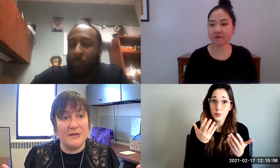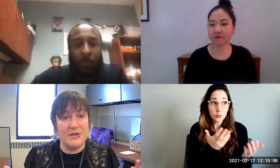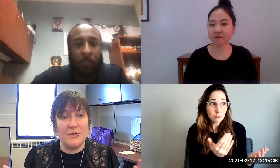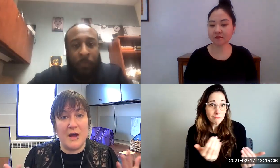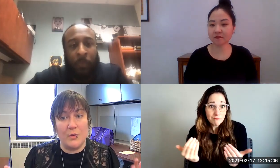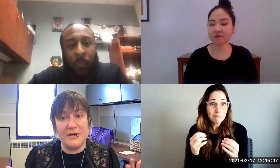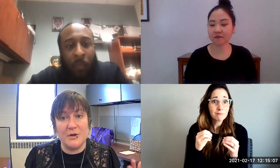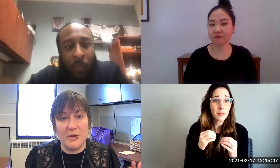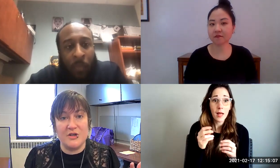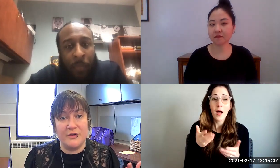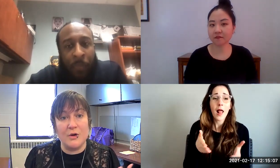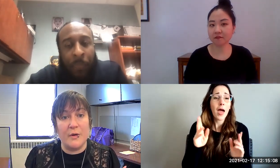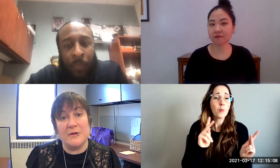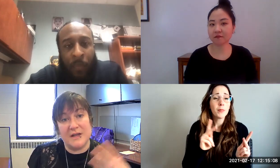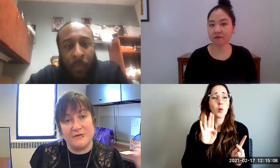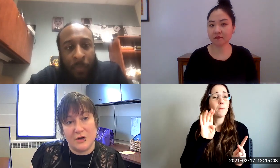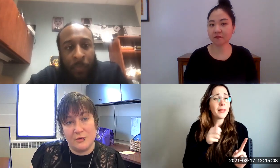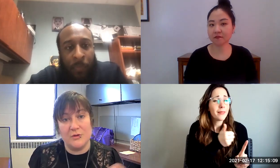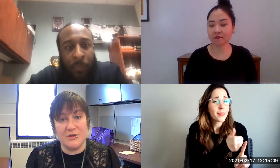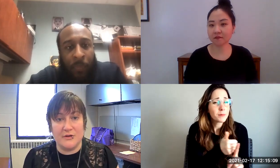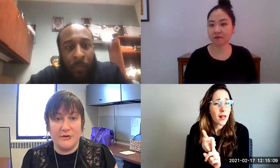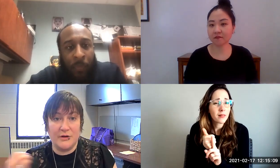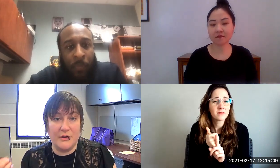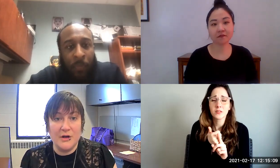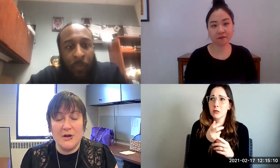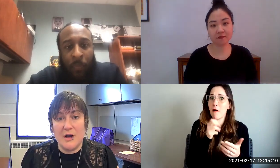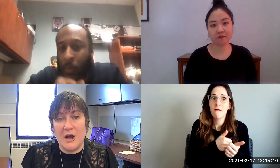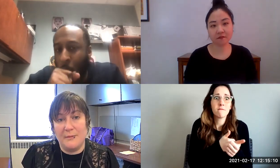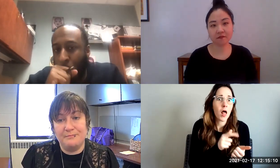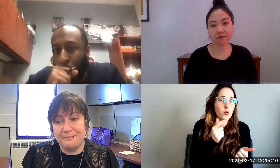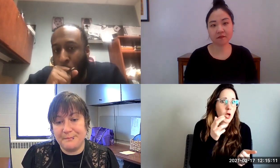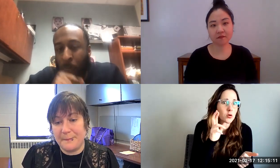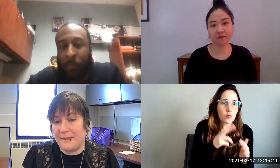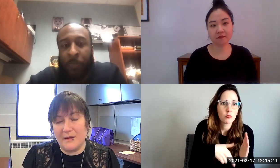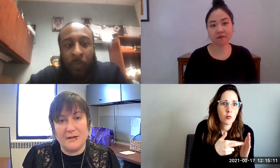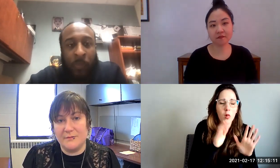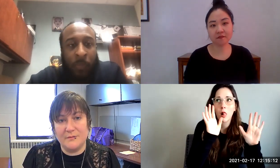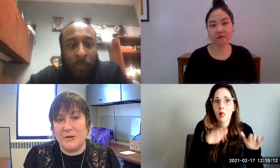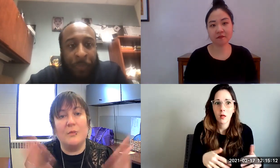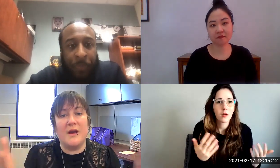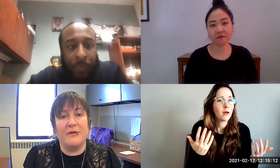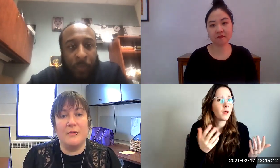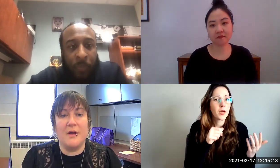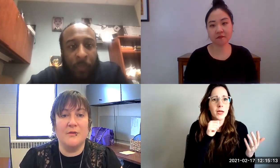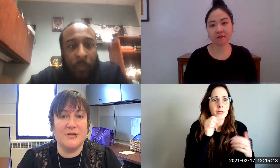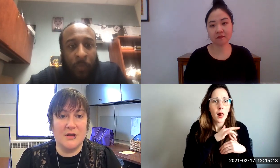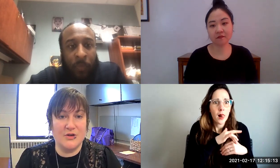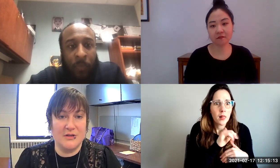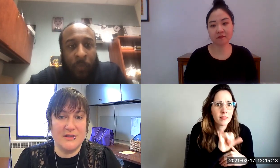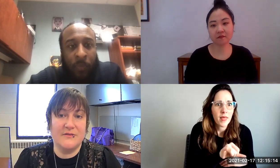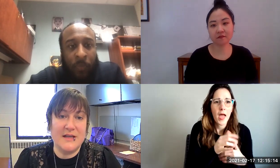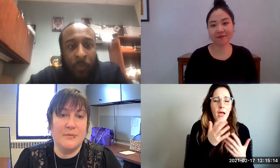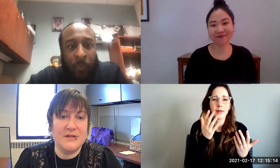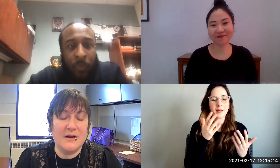be themselves, not worry so much if you're going outside of gender roles or if you're, um, whatever. We all know there's a